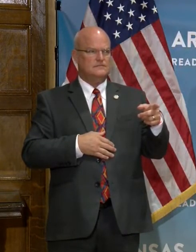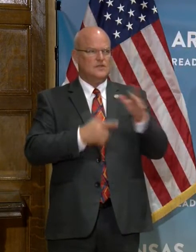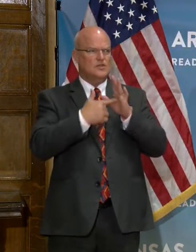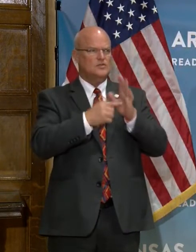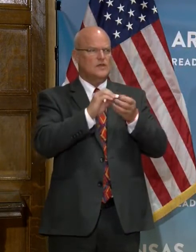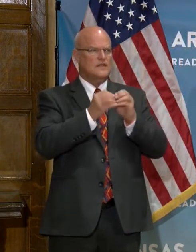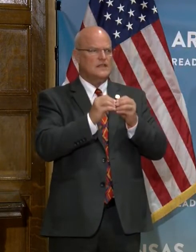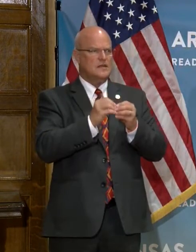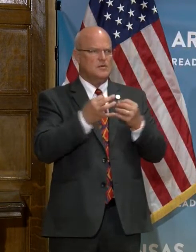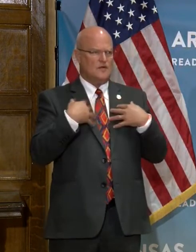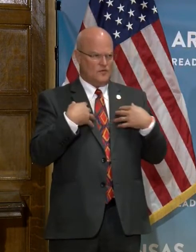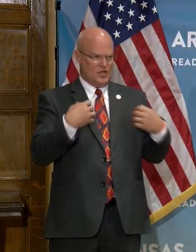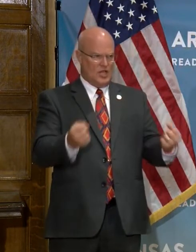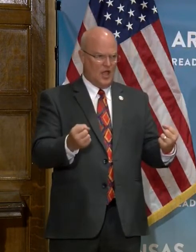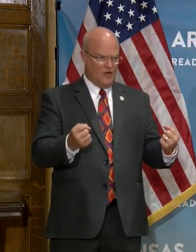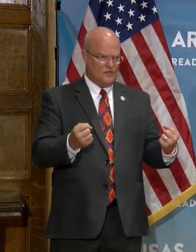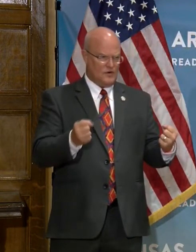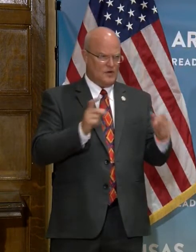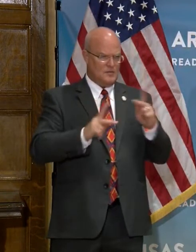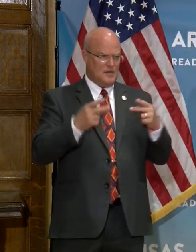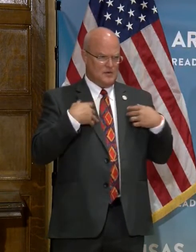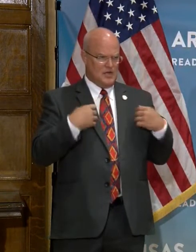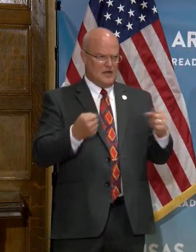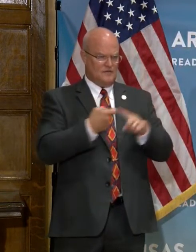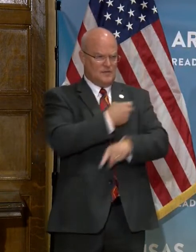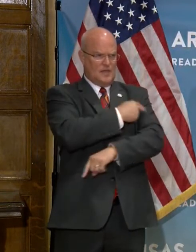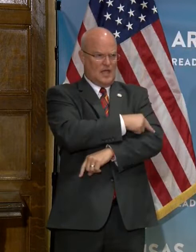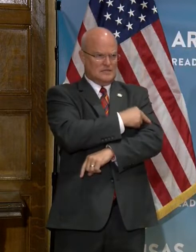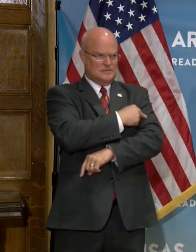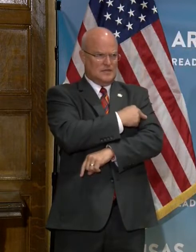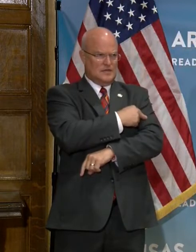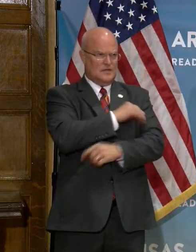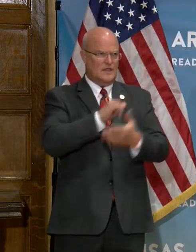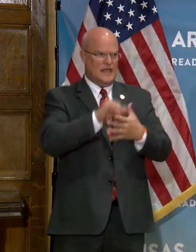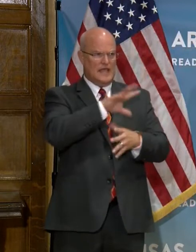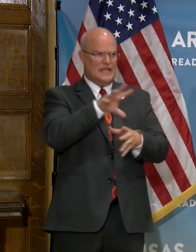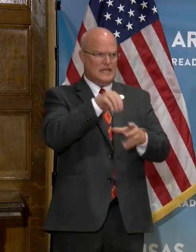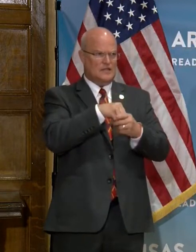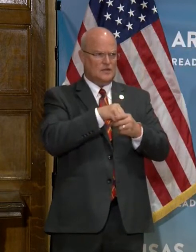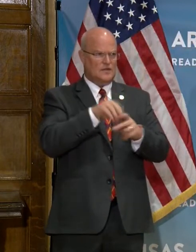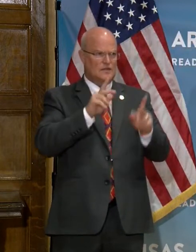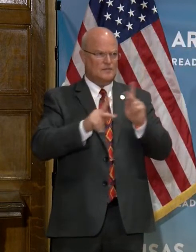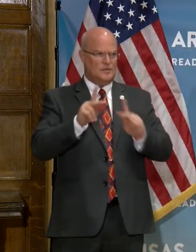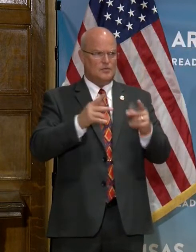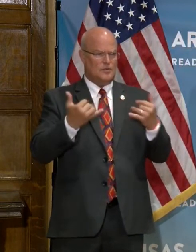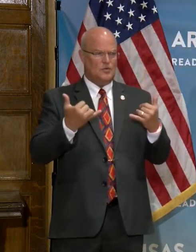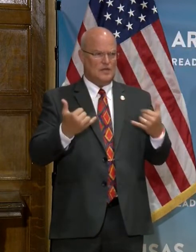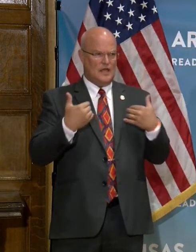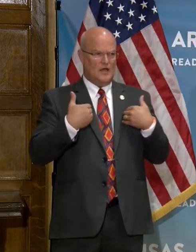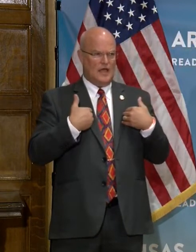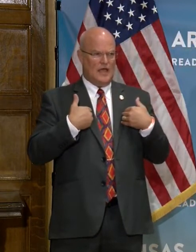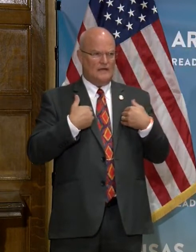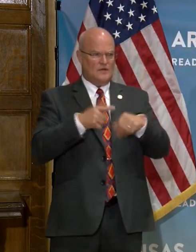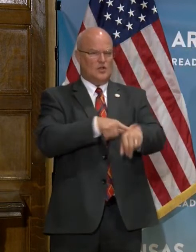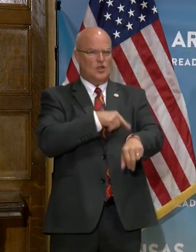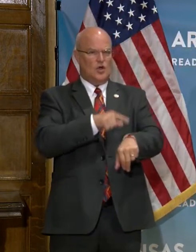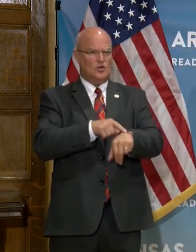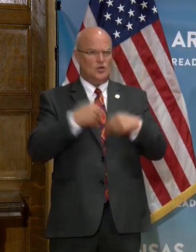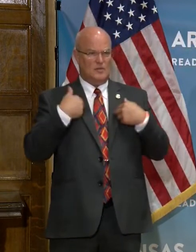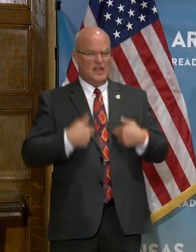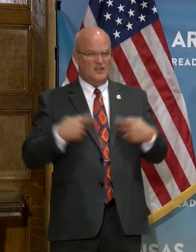us the number of people recovered from the hospital, does that include the people who now have long-term